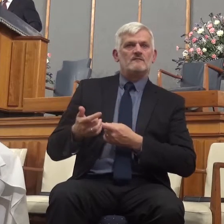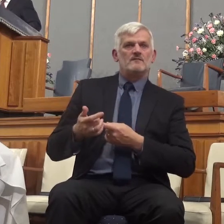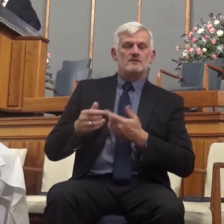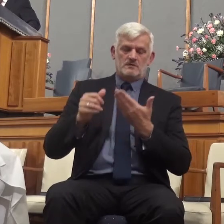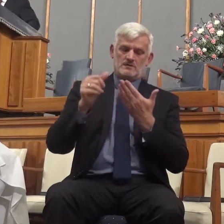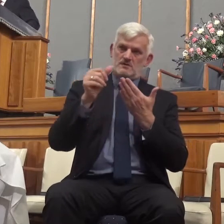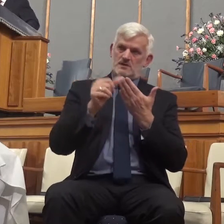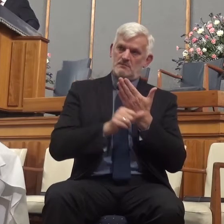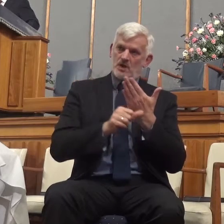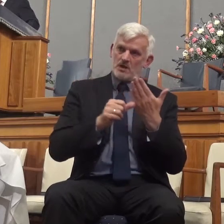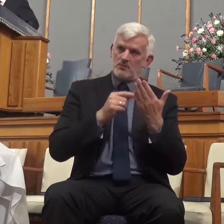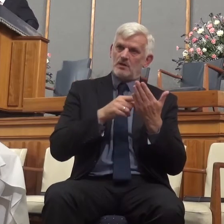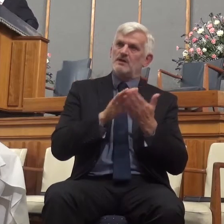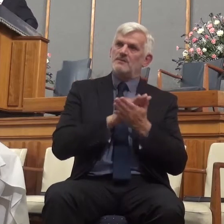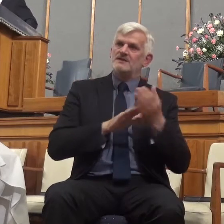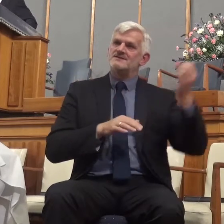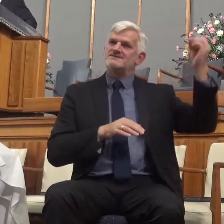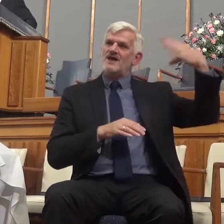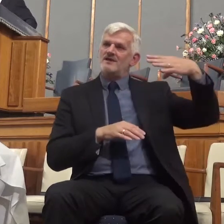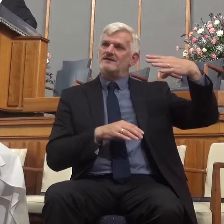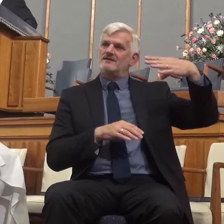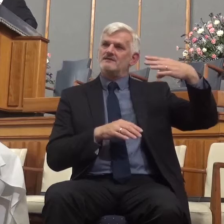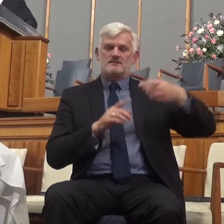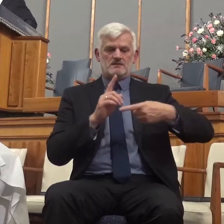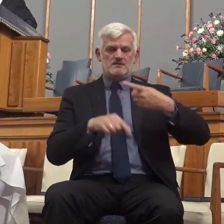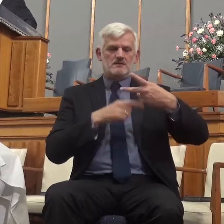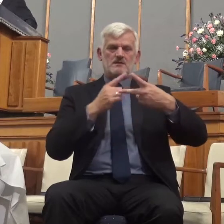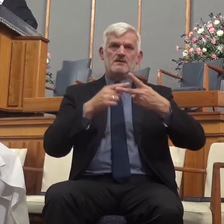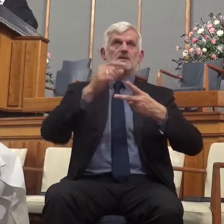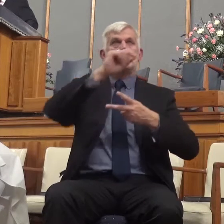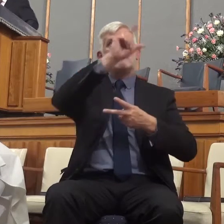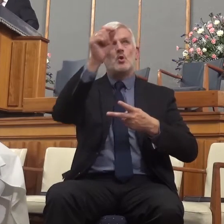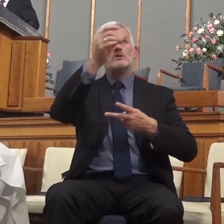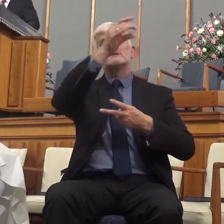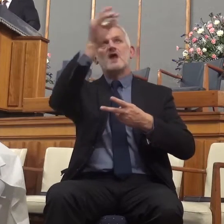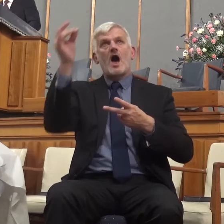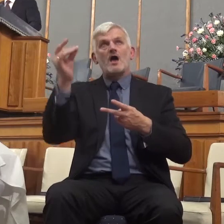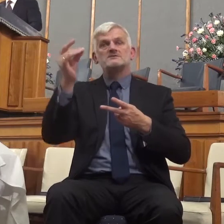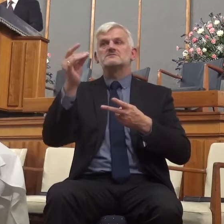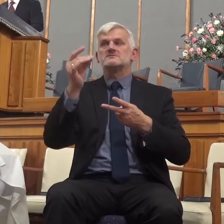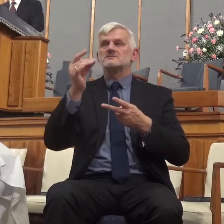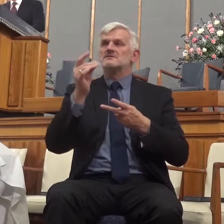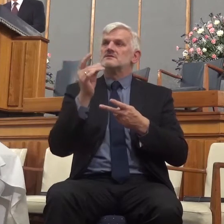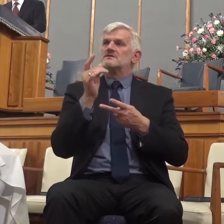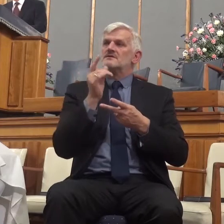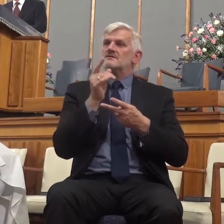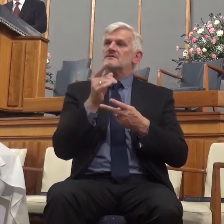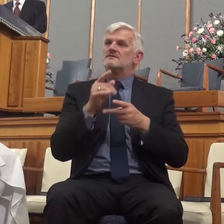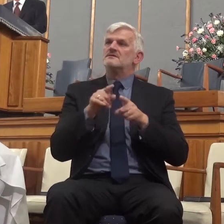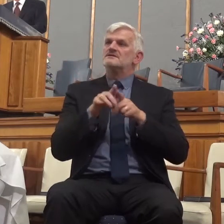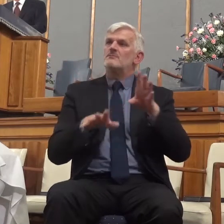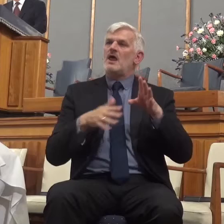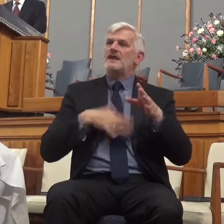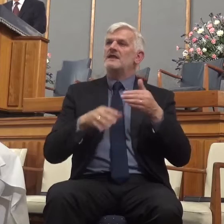the Scriptures, and the moon and the stars, that guidance that you need in night times of